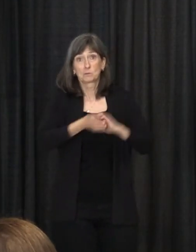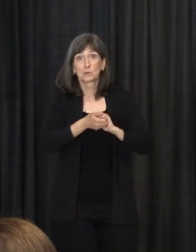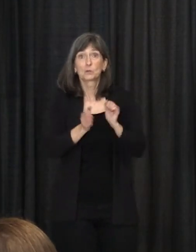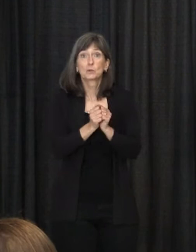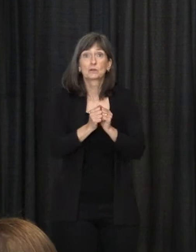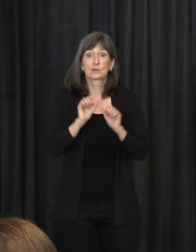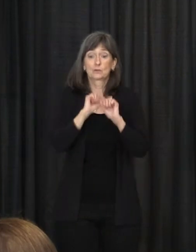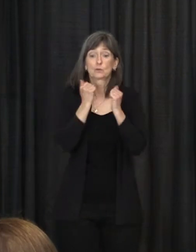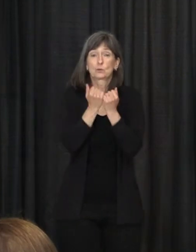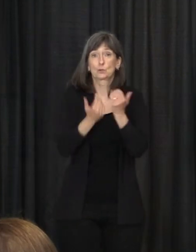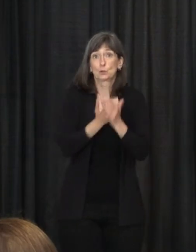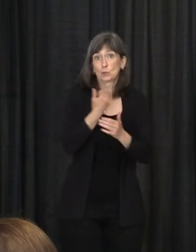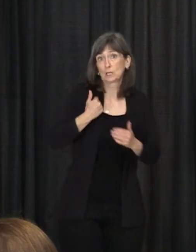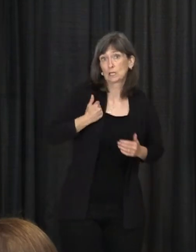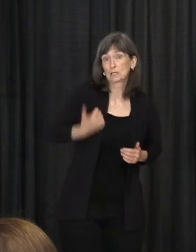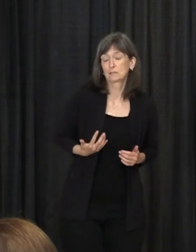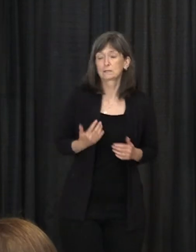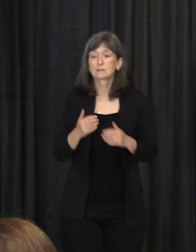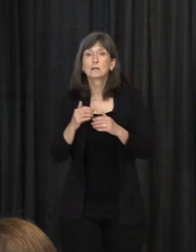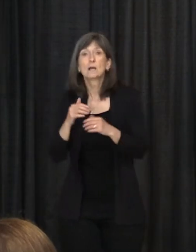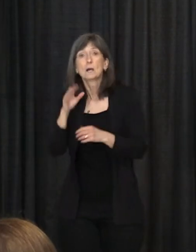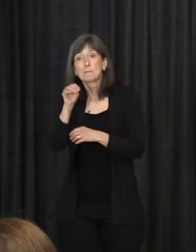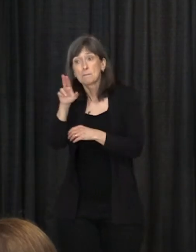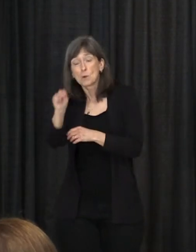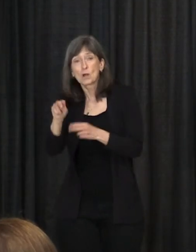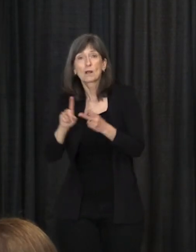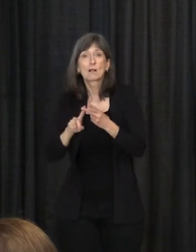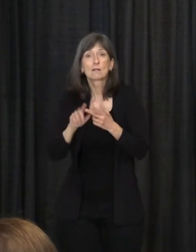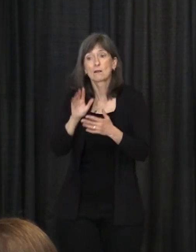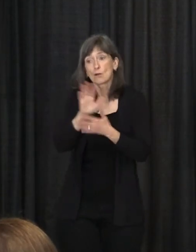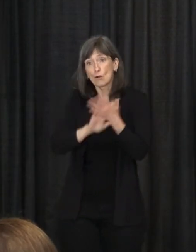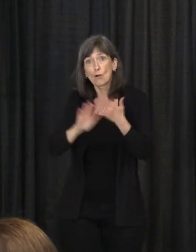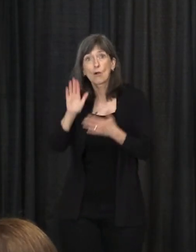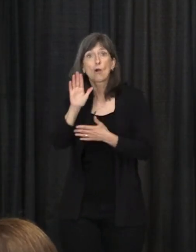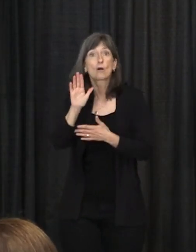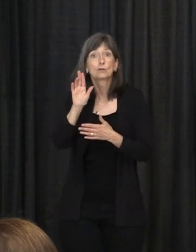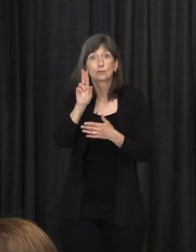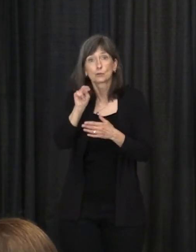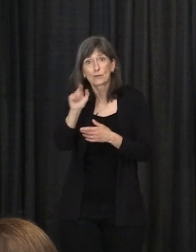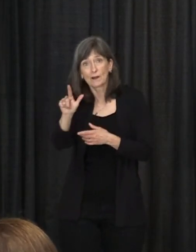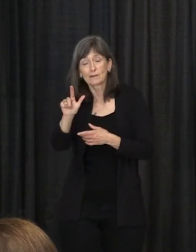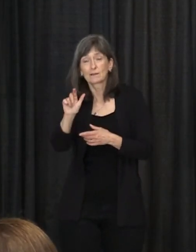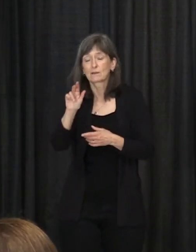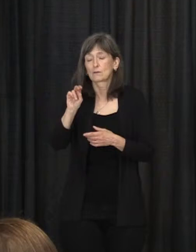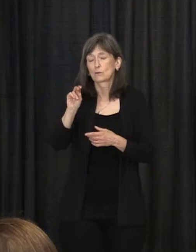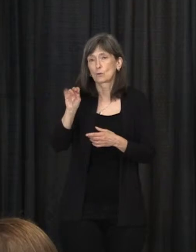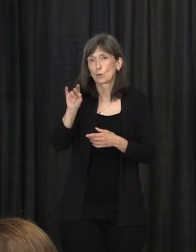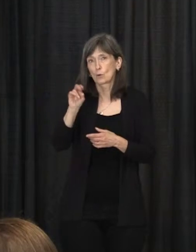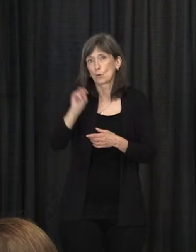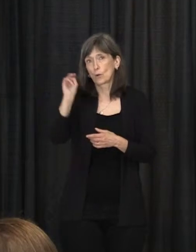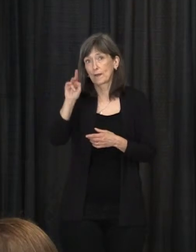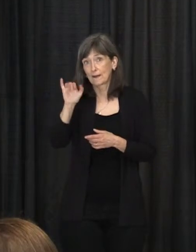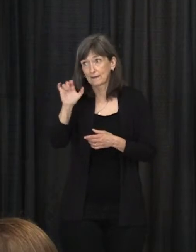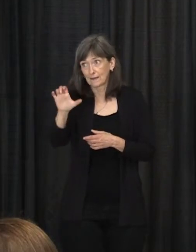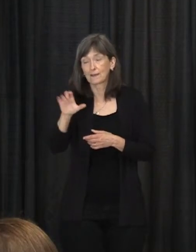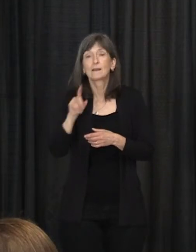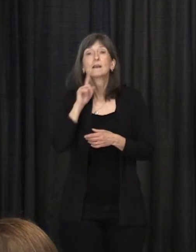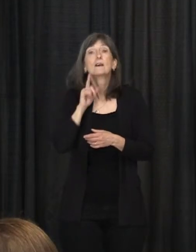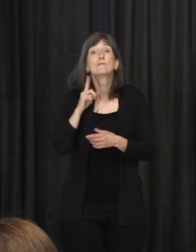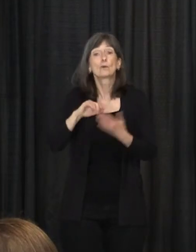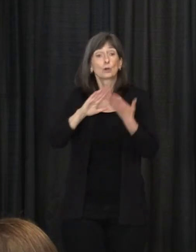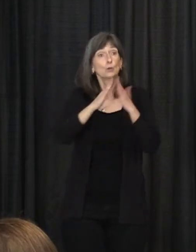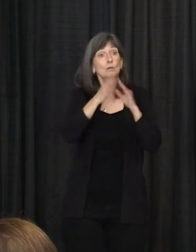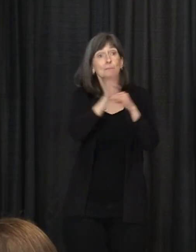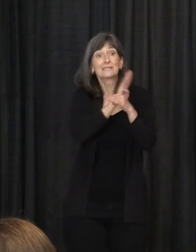Canadians, with Memorial University, with College of the North Atlantic, with our industry sectors, with all who share this common